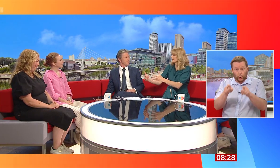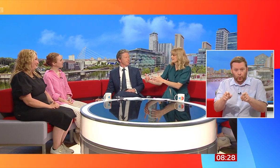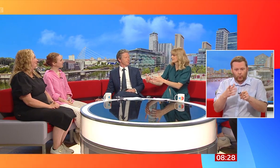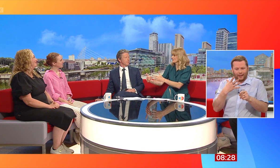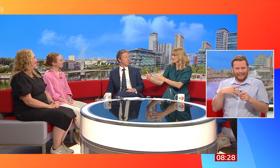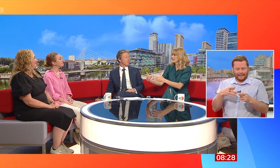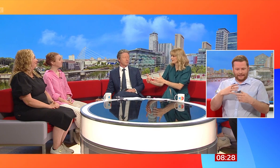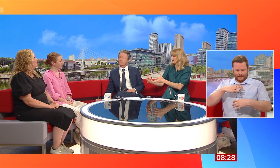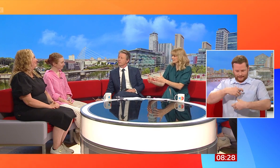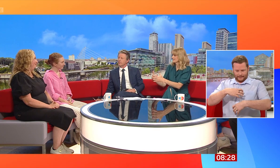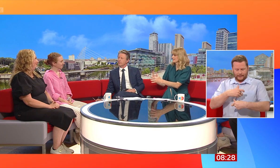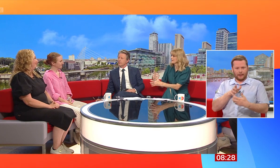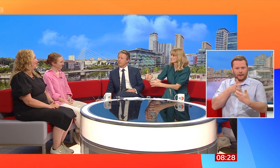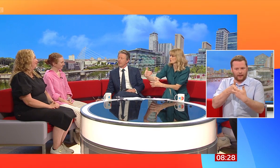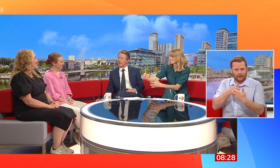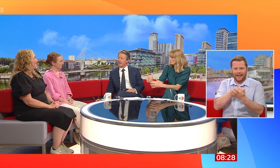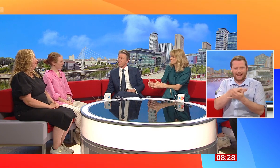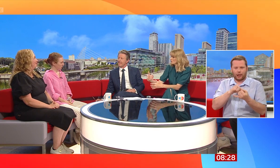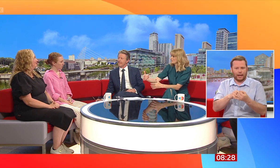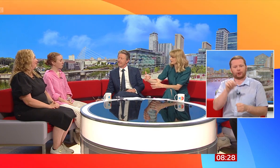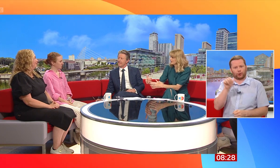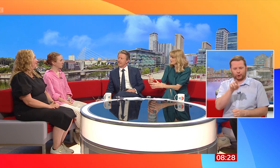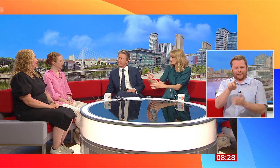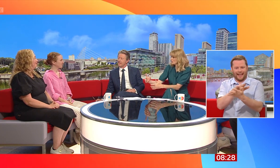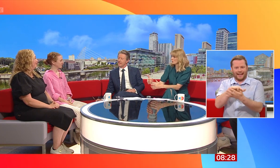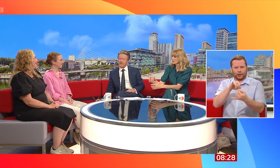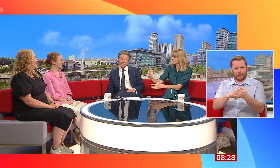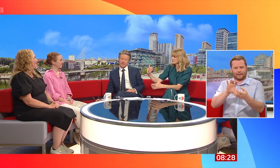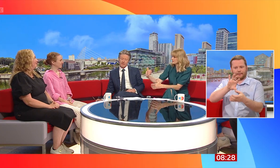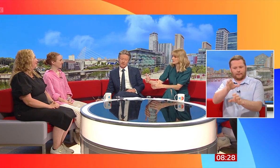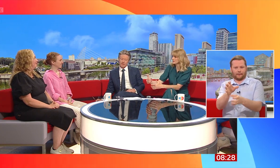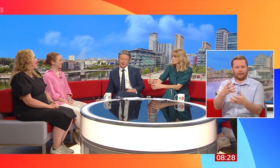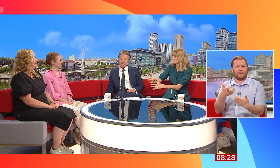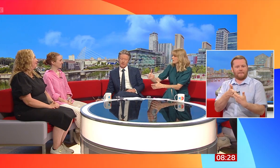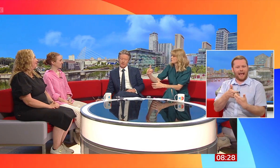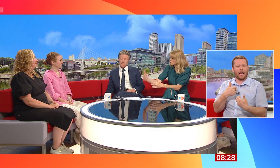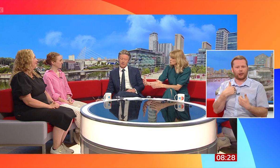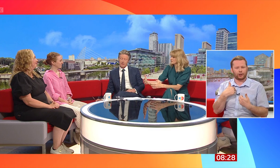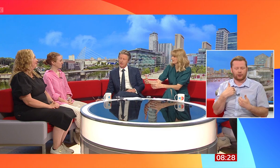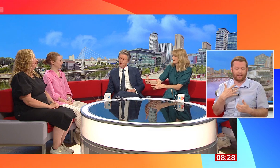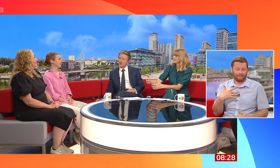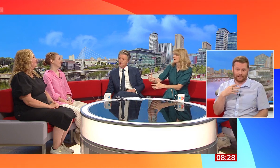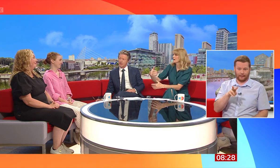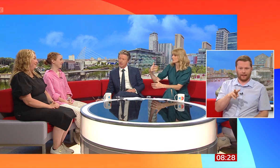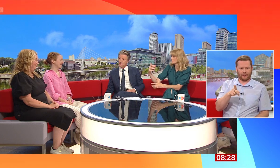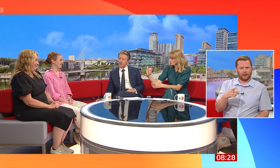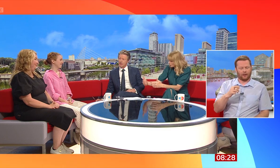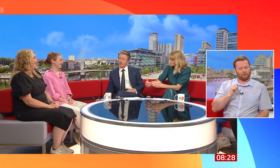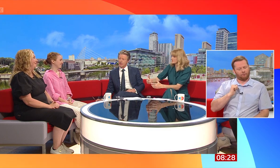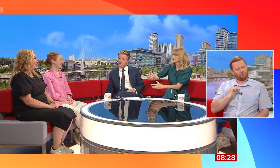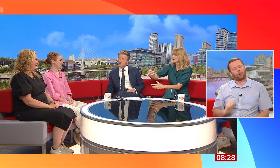the needs of the NHS. The NHS should be moving to you, and I can see that it's probably exhausting having